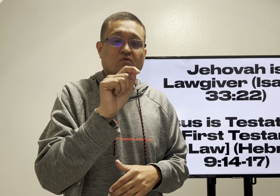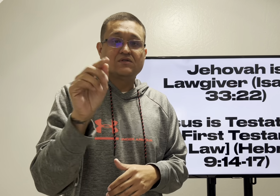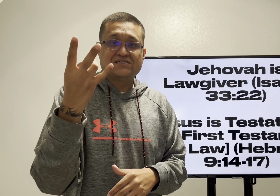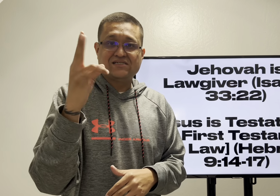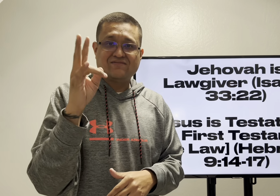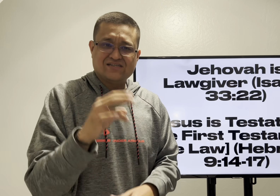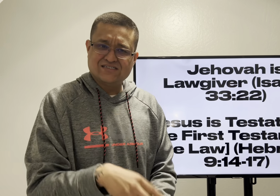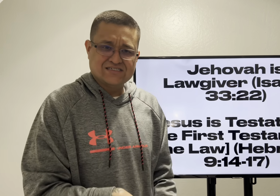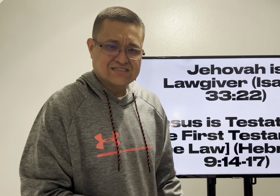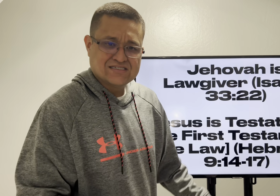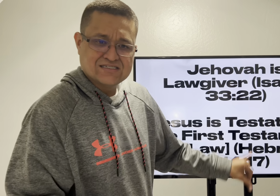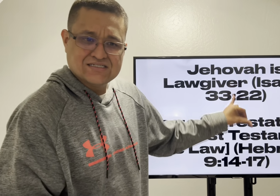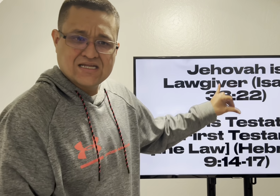14 through 17.